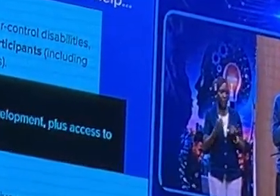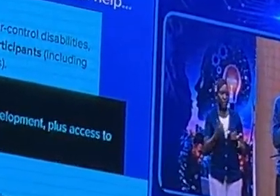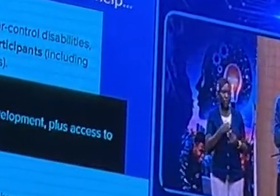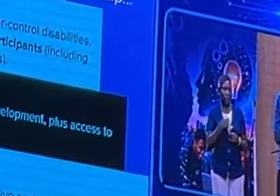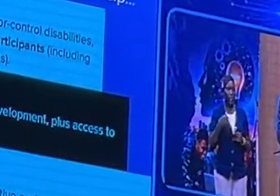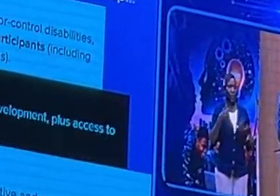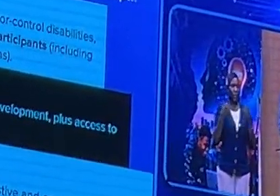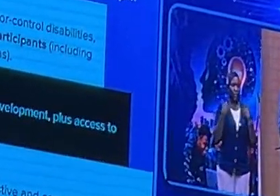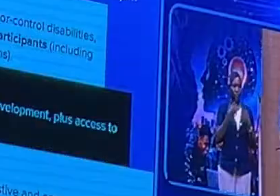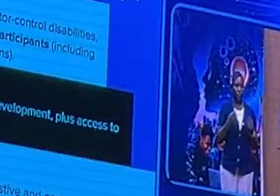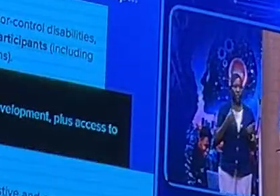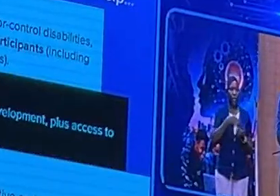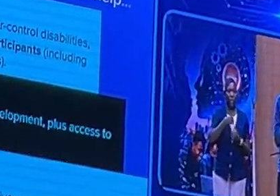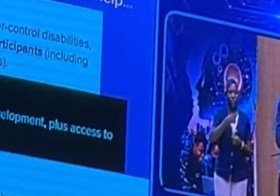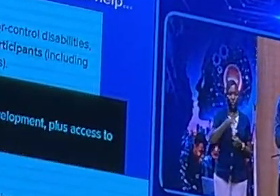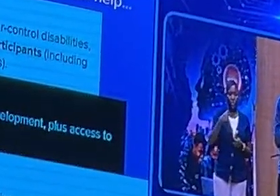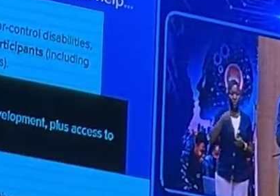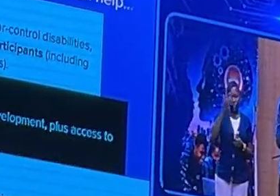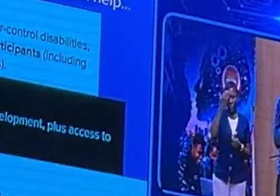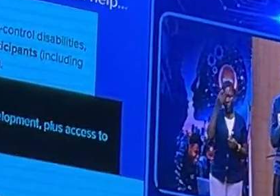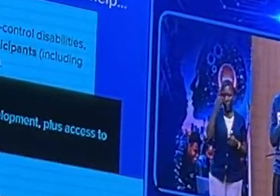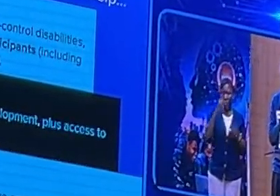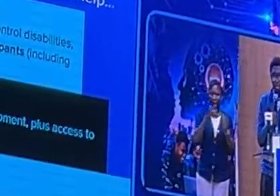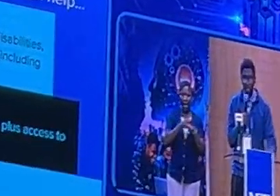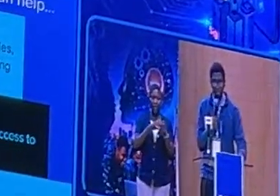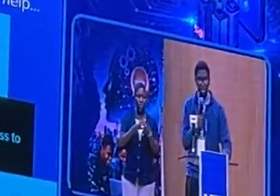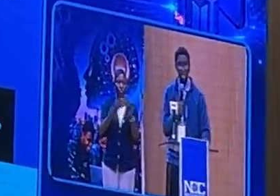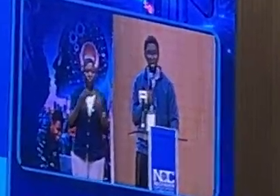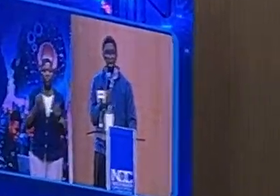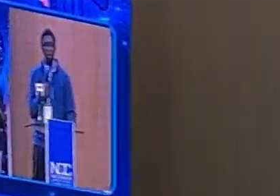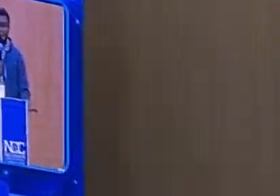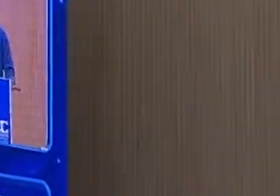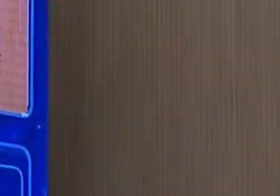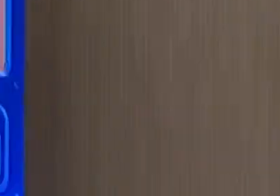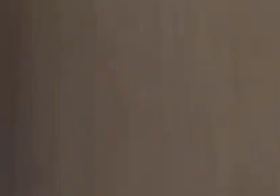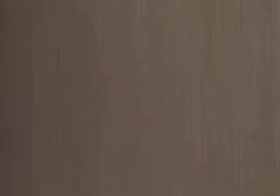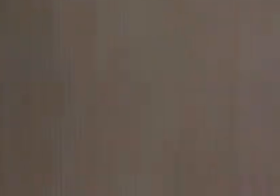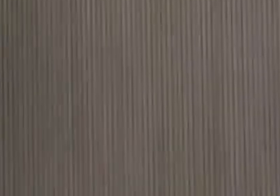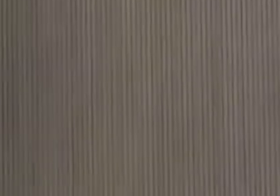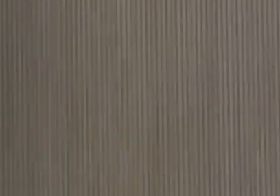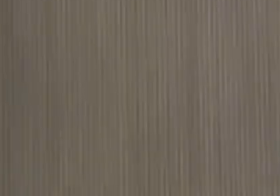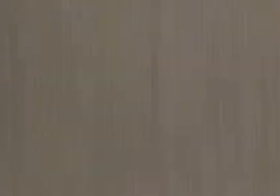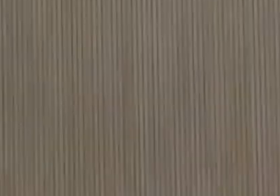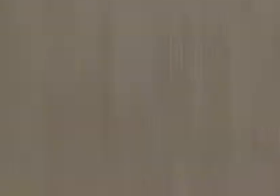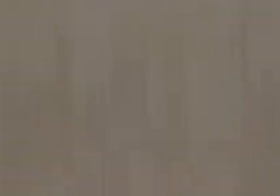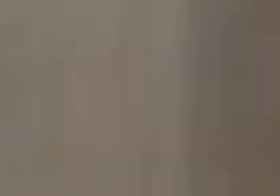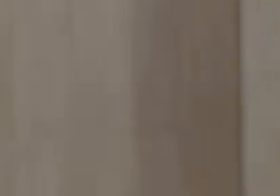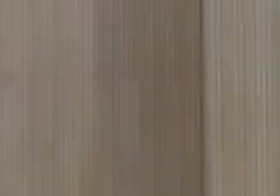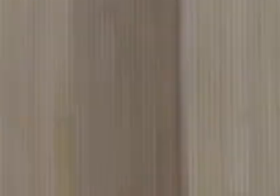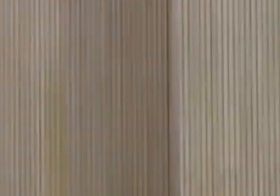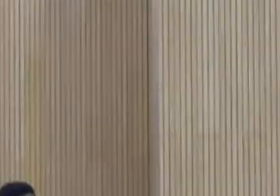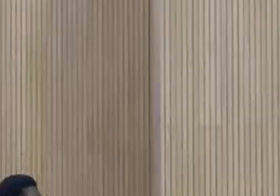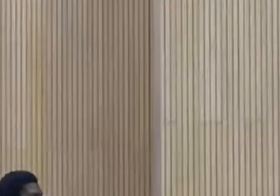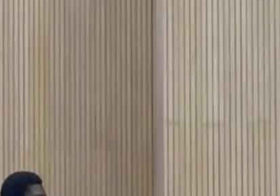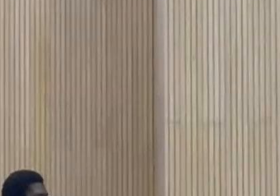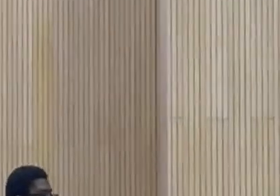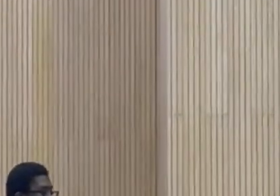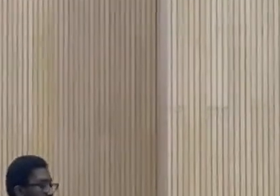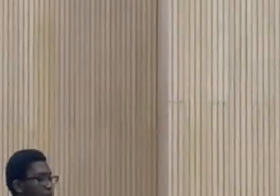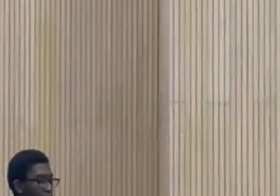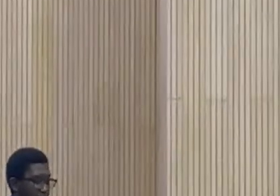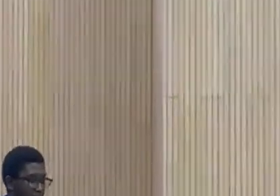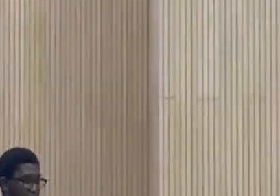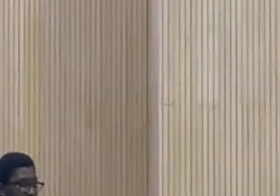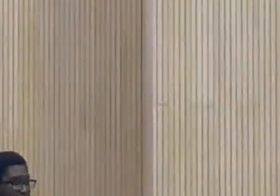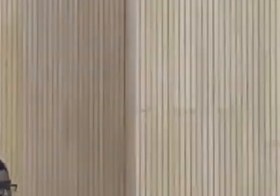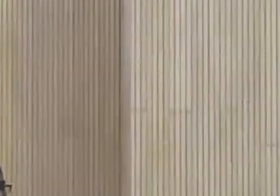for accessible solutions, it's not enough for it to simply work. It's not enough for it to simply be an alternative pathway for people to use the